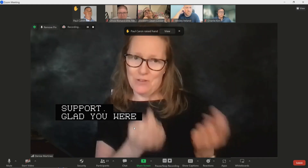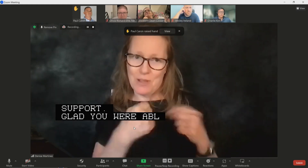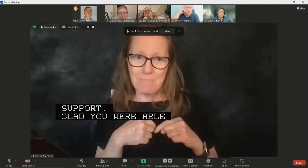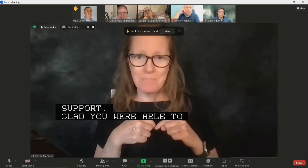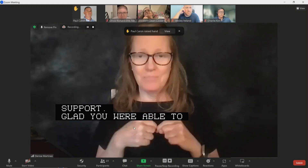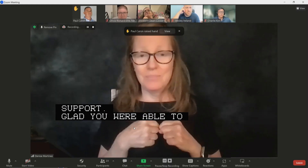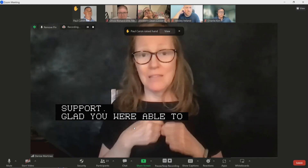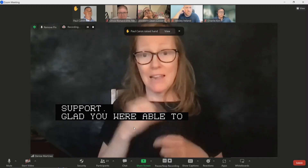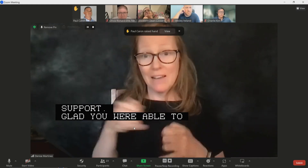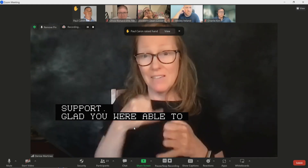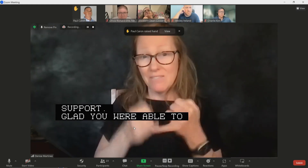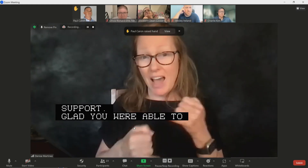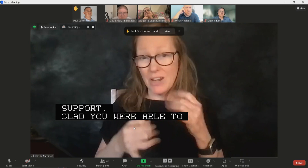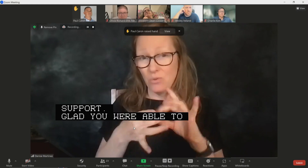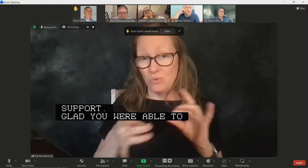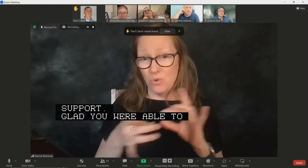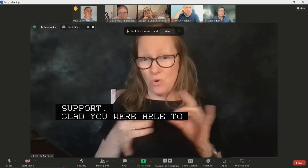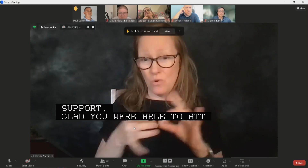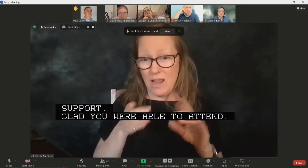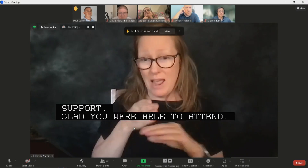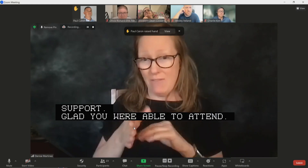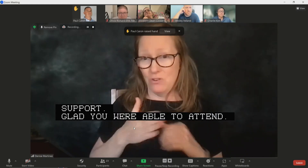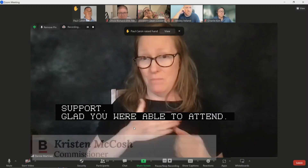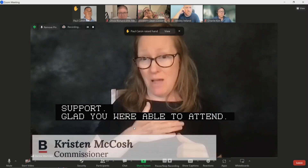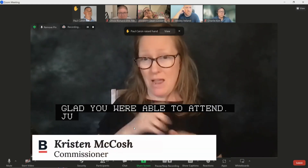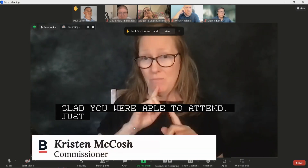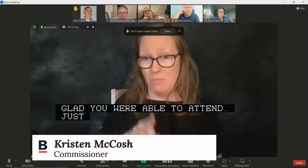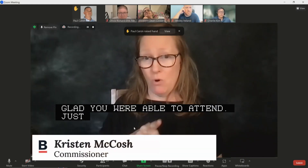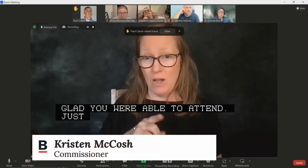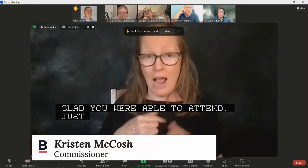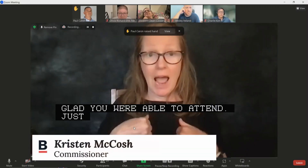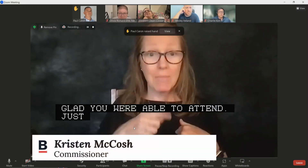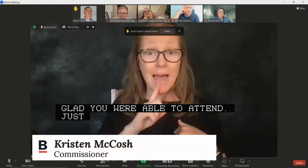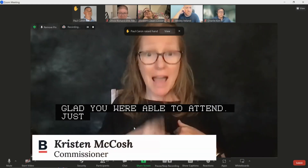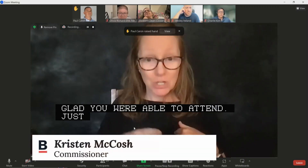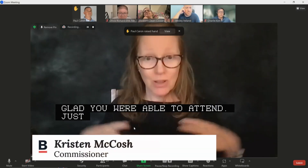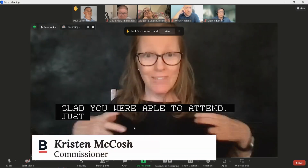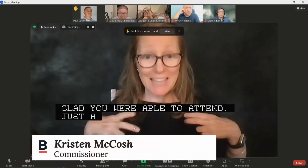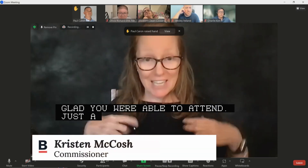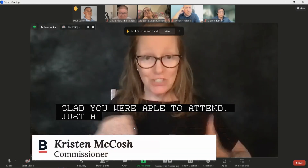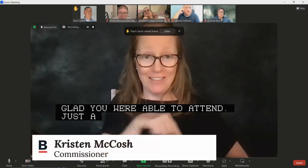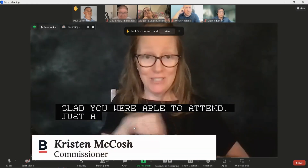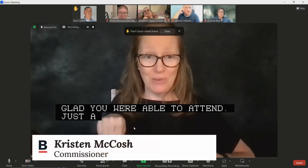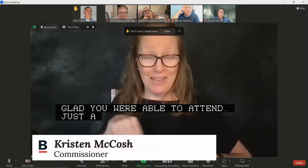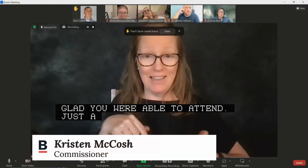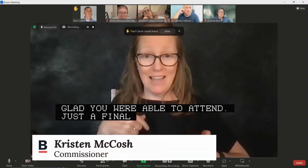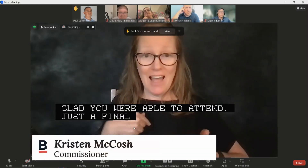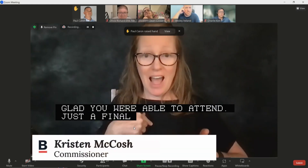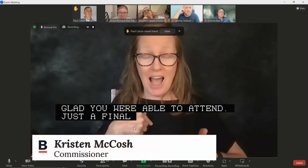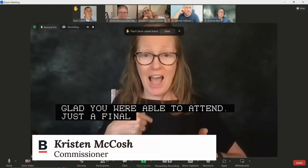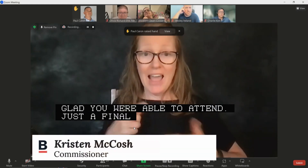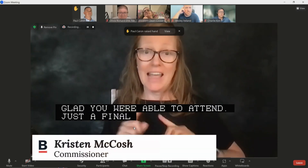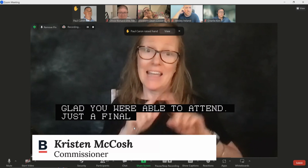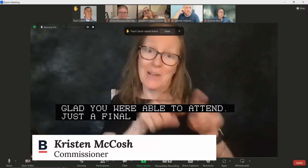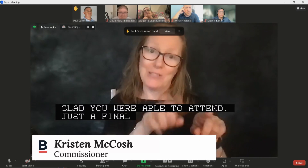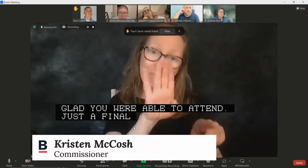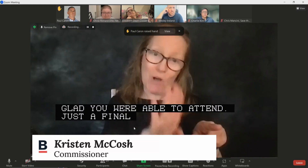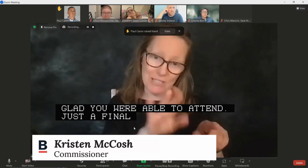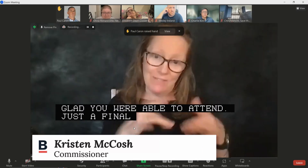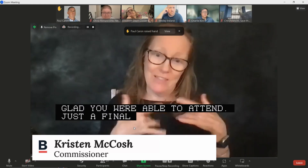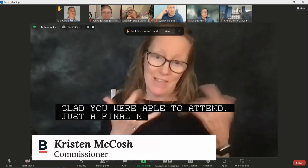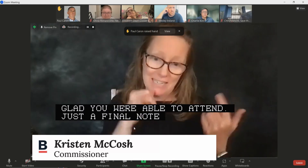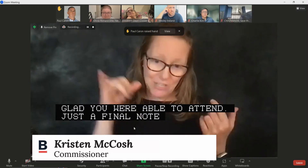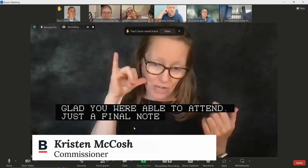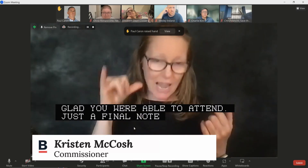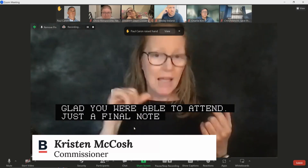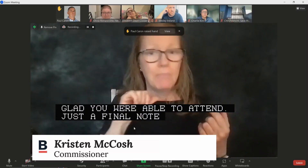note after my report, I am actually on vacation this week, so I came up to Boston for the event yesterday, but I am not